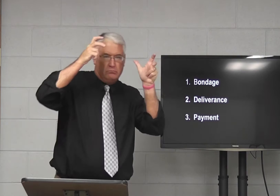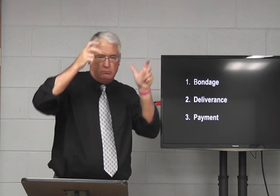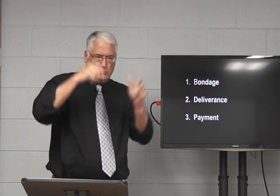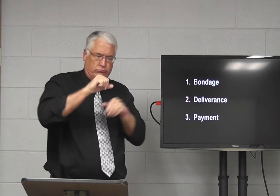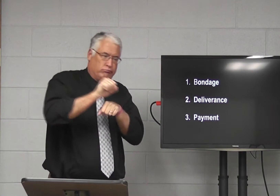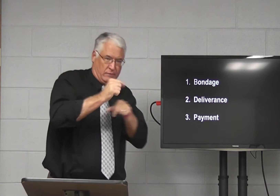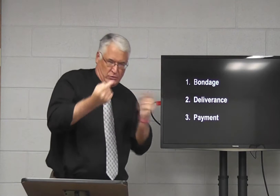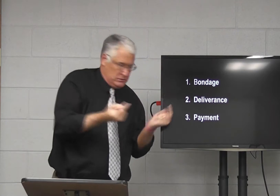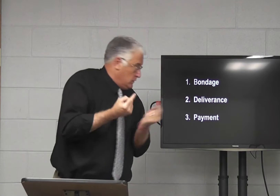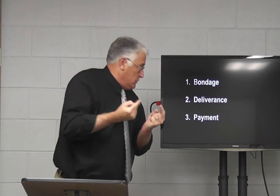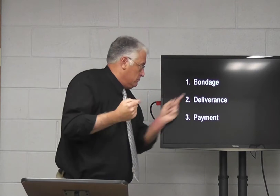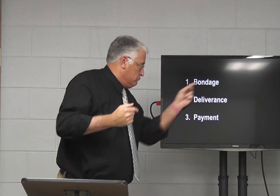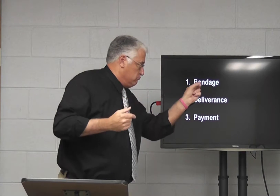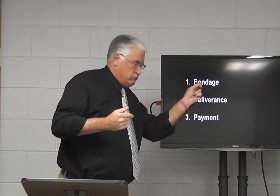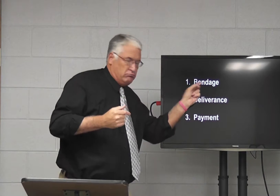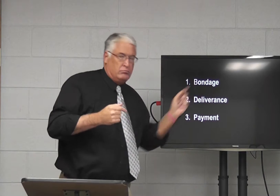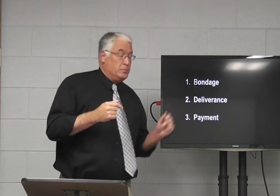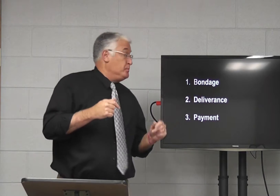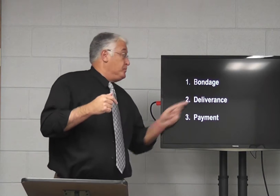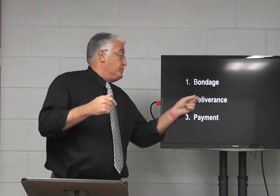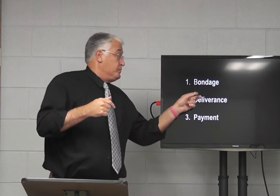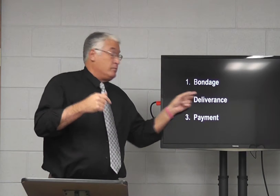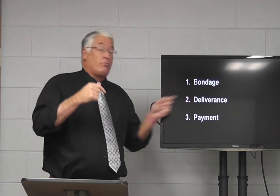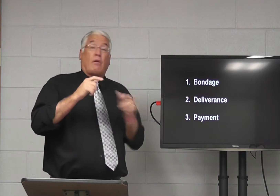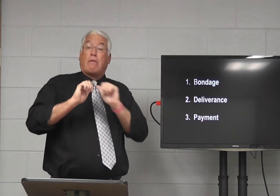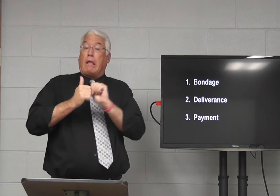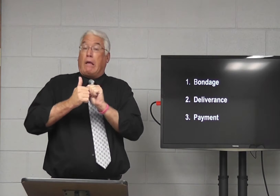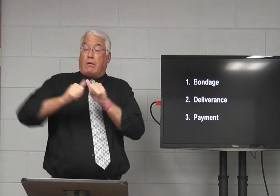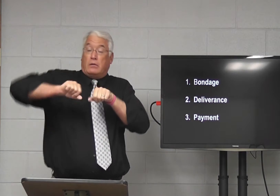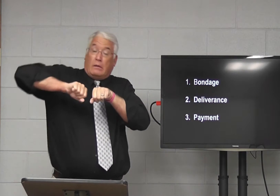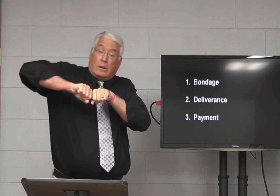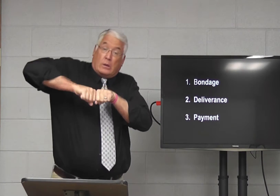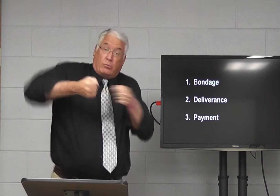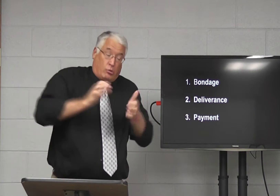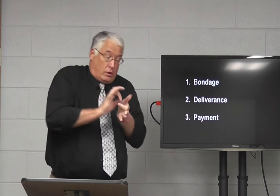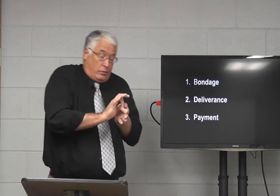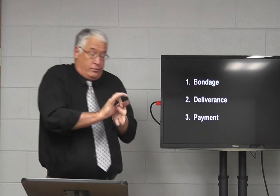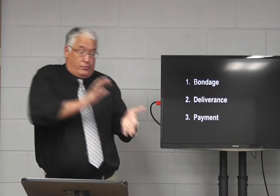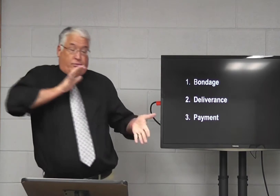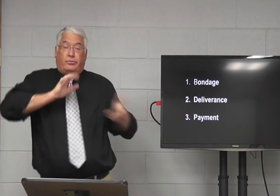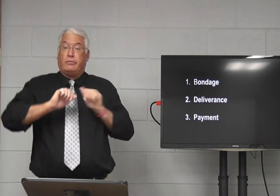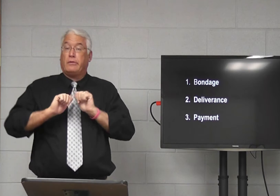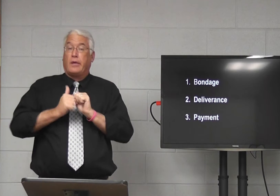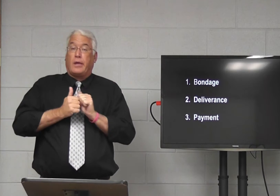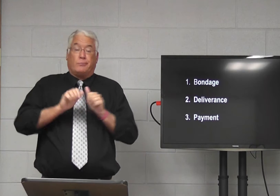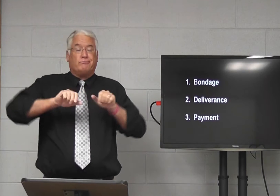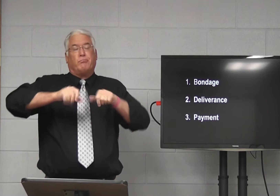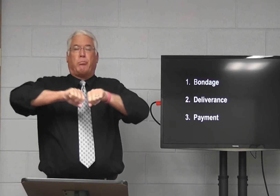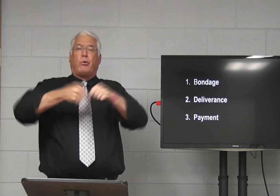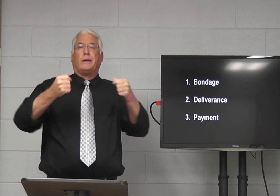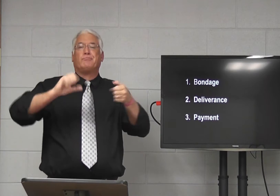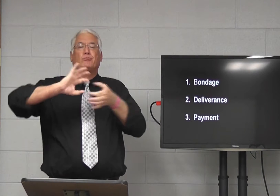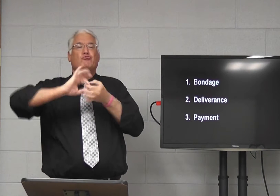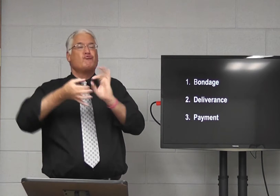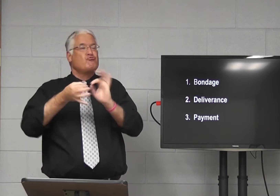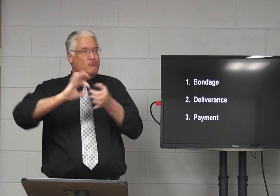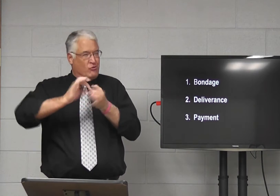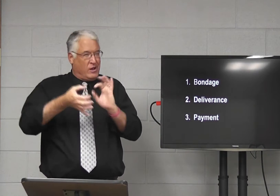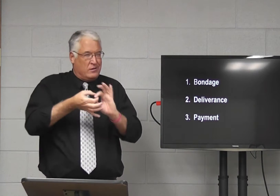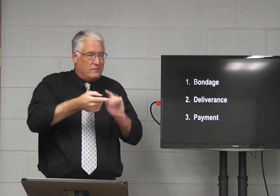the sin and the devil. But how do we break free from that? We